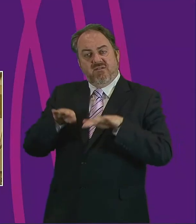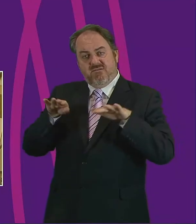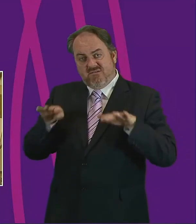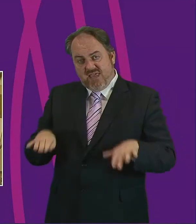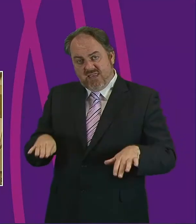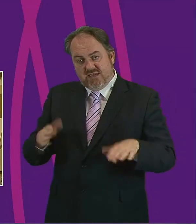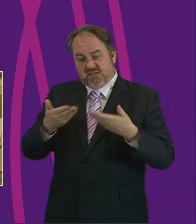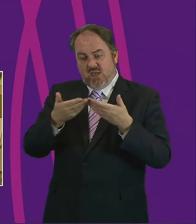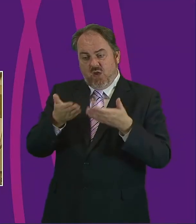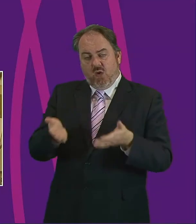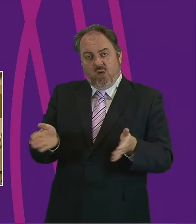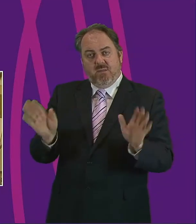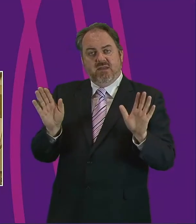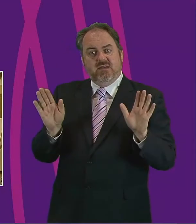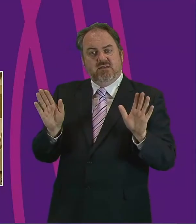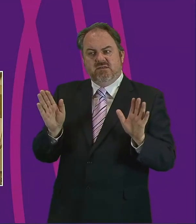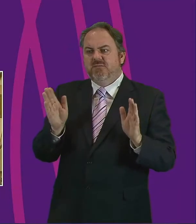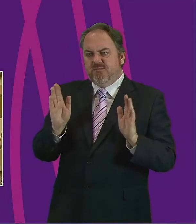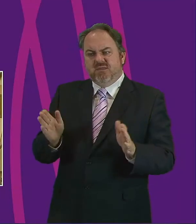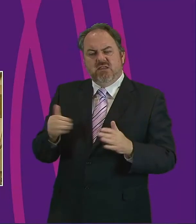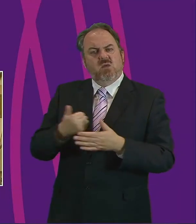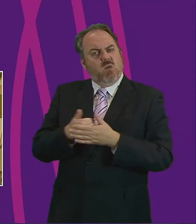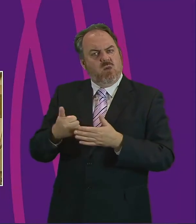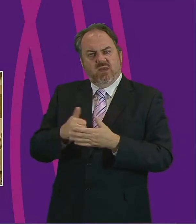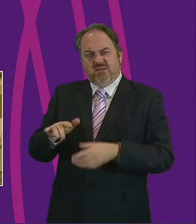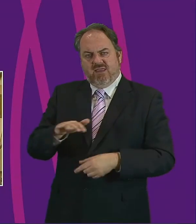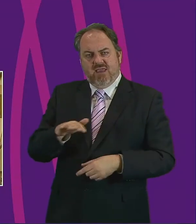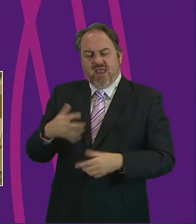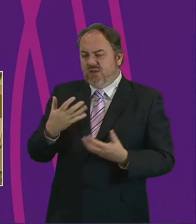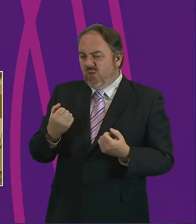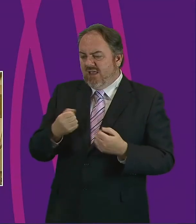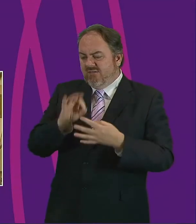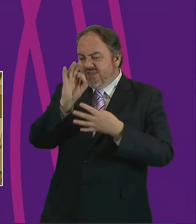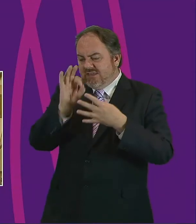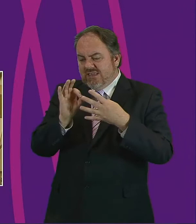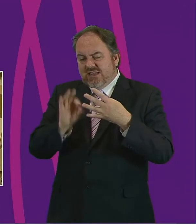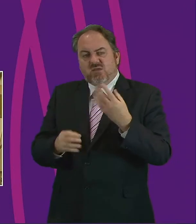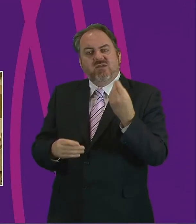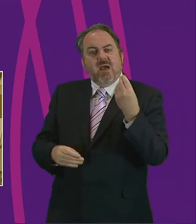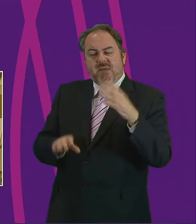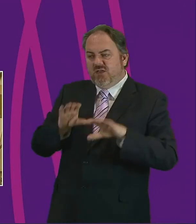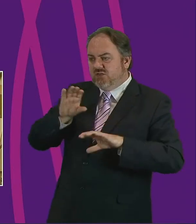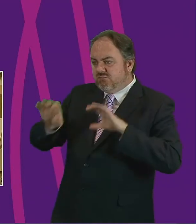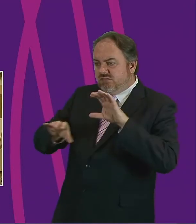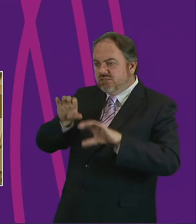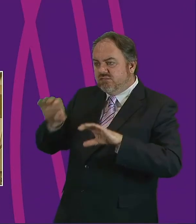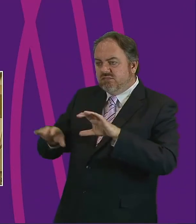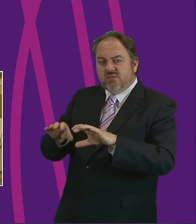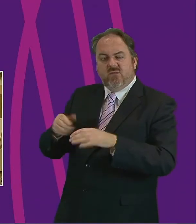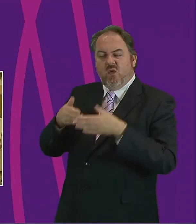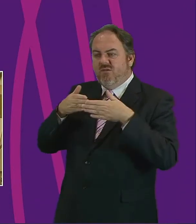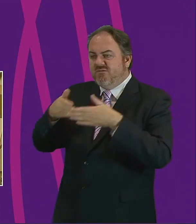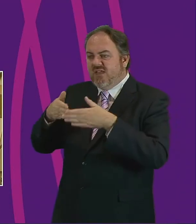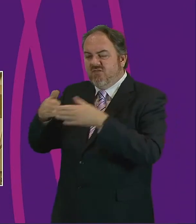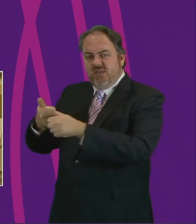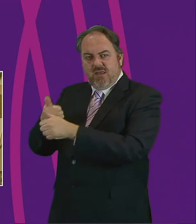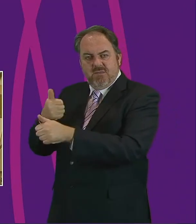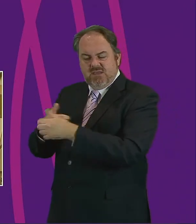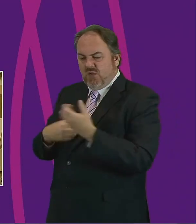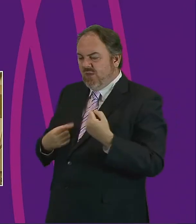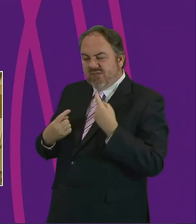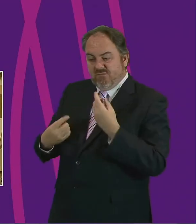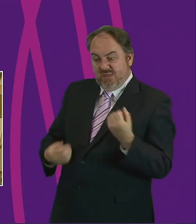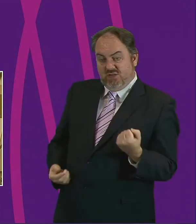there. I don't have the details in front of me of the breakdown of the support for ferries. I'm happy to have a look at that. There is certainly will have been